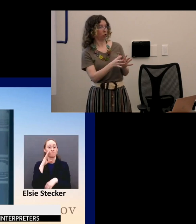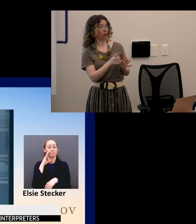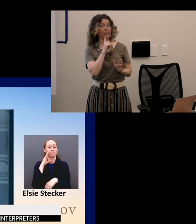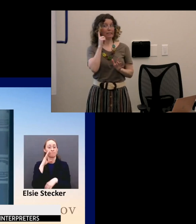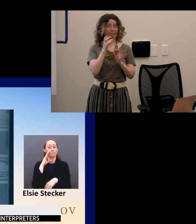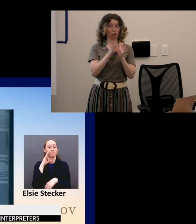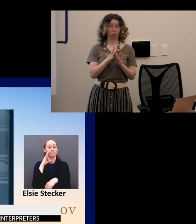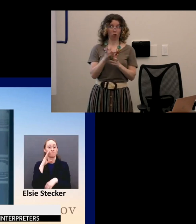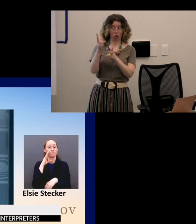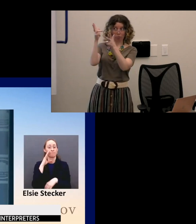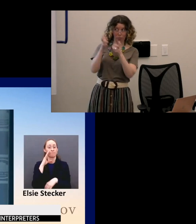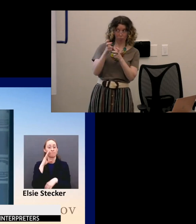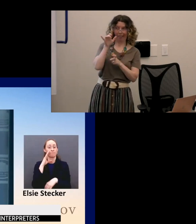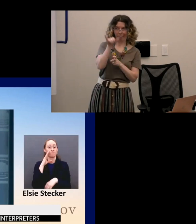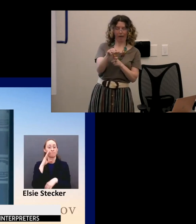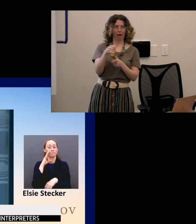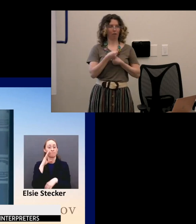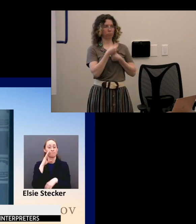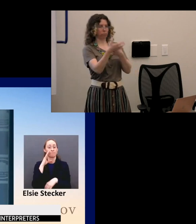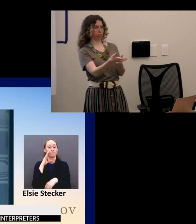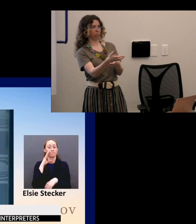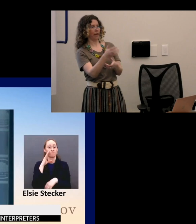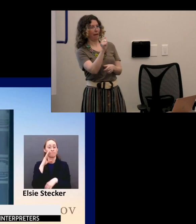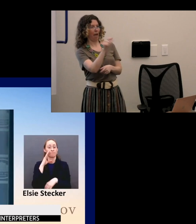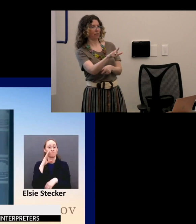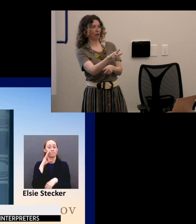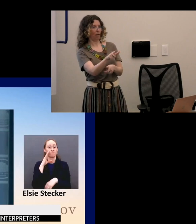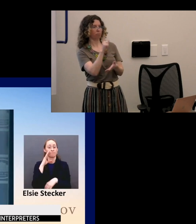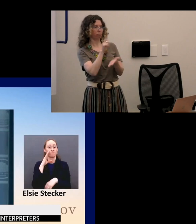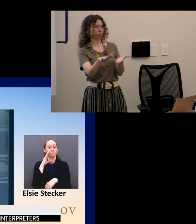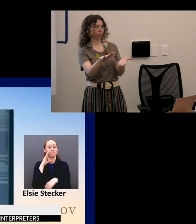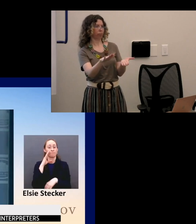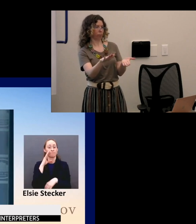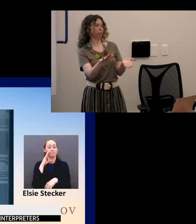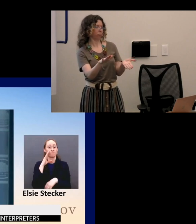interpreter, and the deaf interpreter will produce that message in ASL.